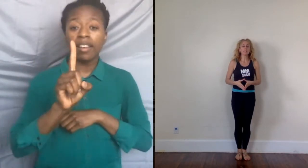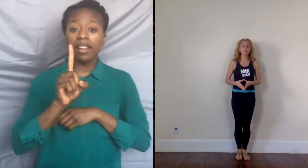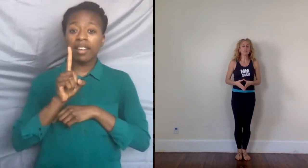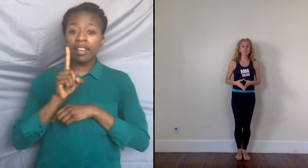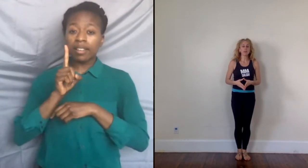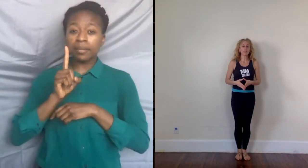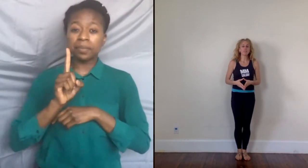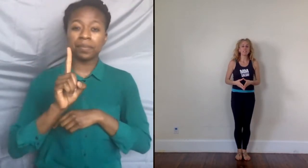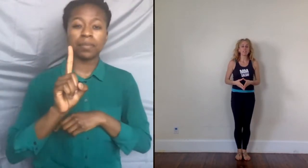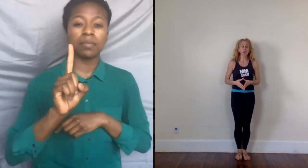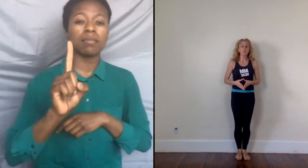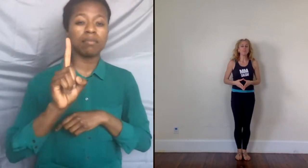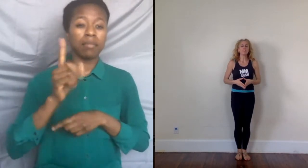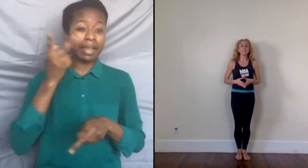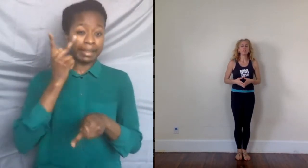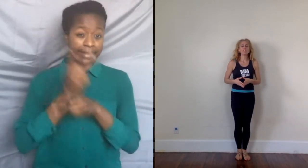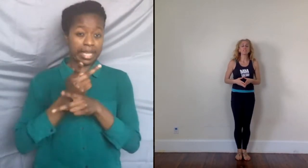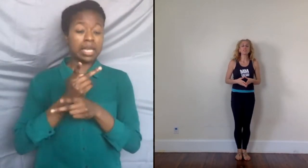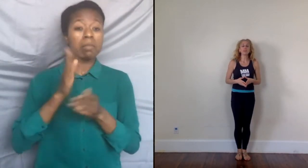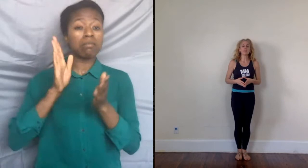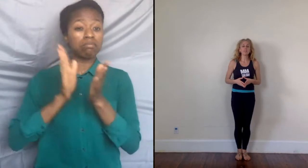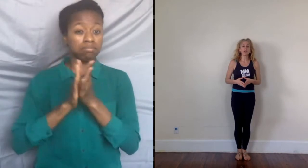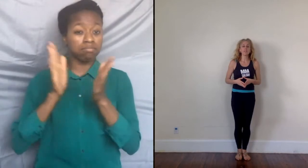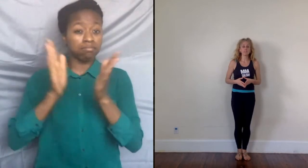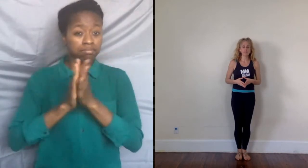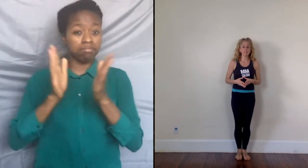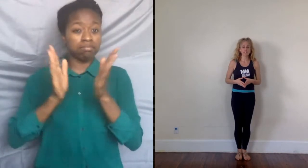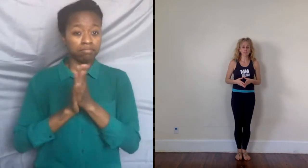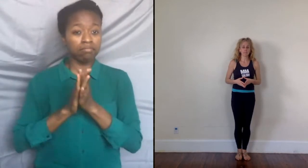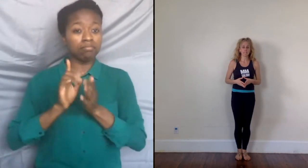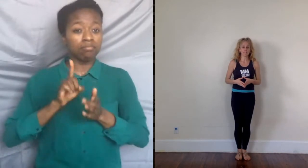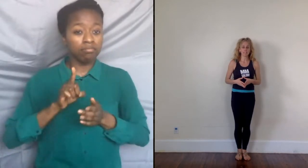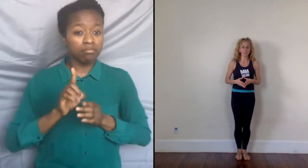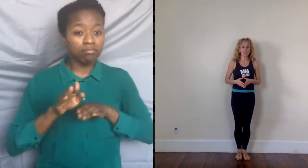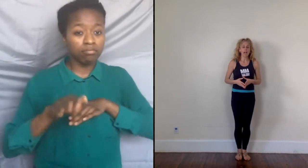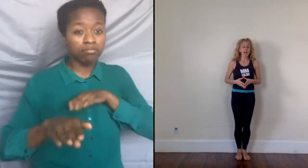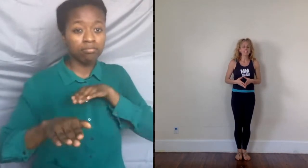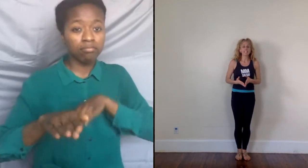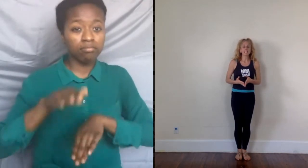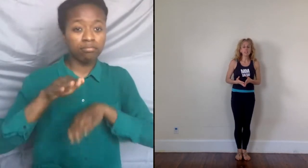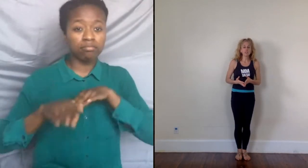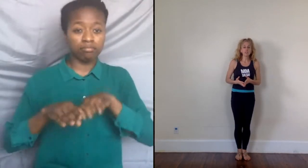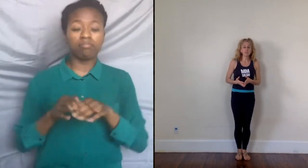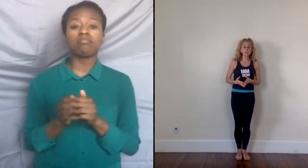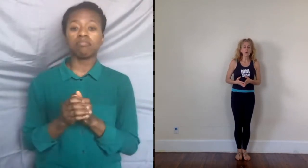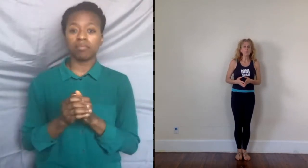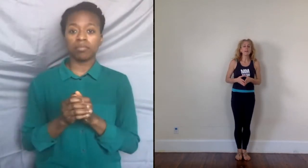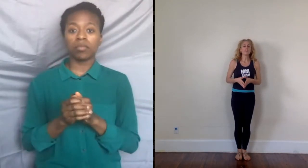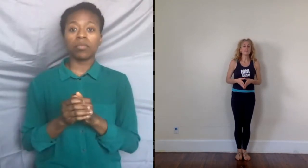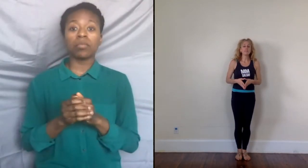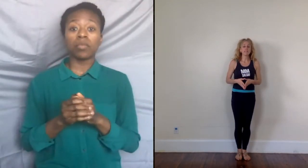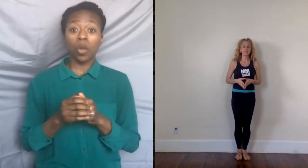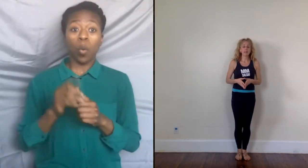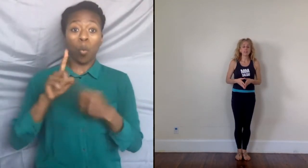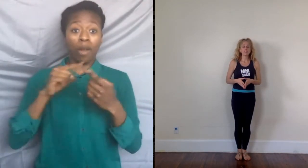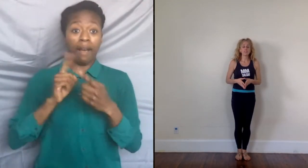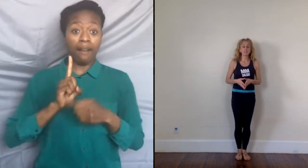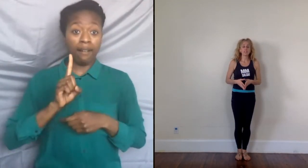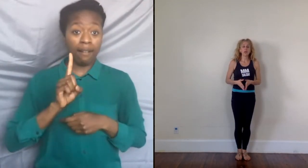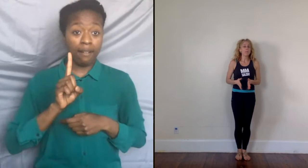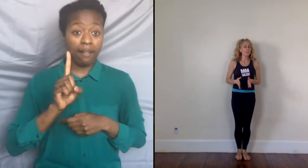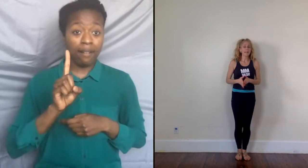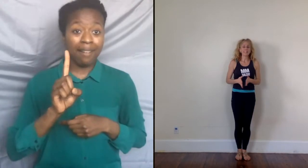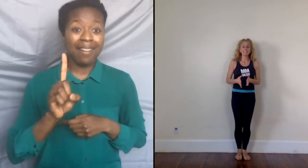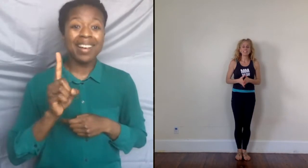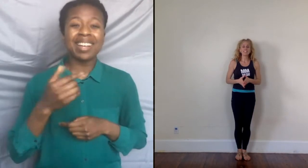we can keep the rhythm in our feet, but feel like we can travel around the space as we're dancing. As I get closer to you, my feet may come out of the